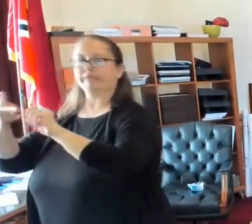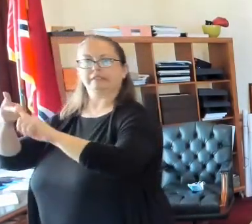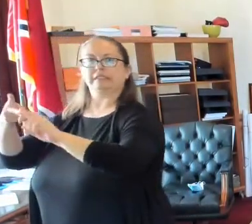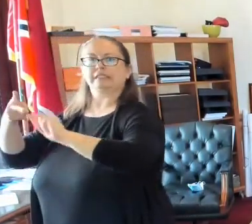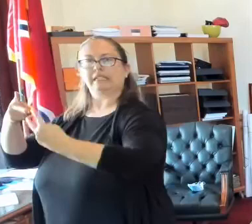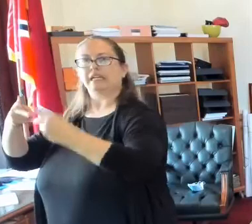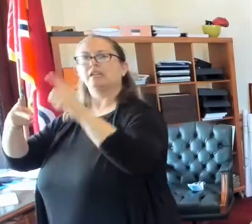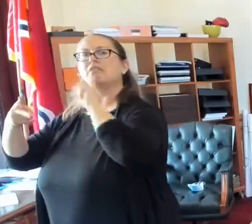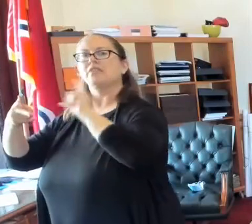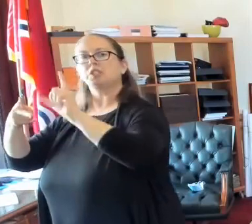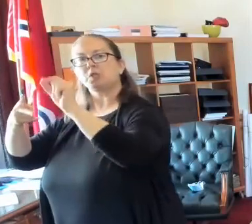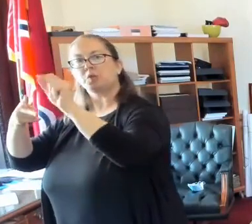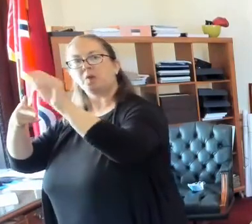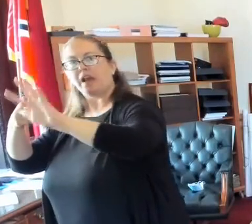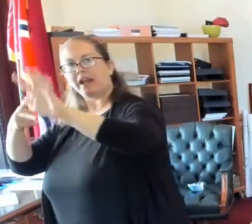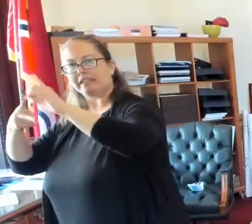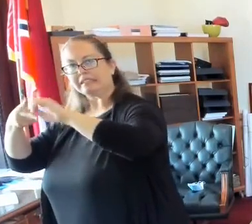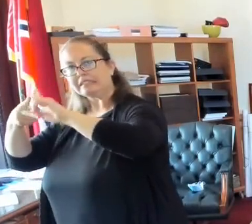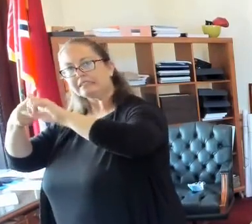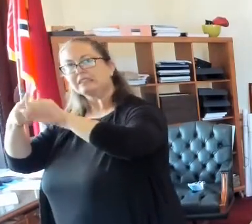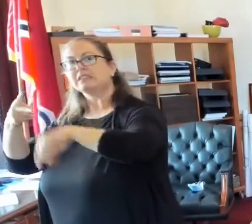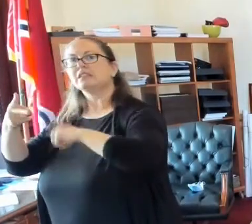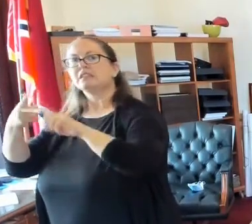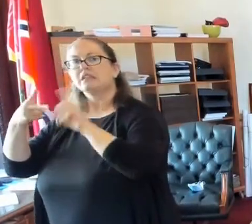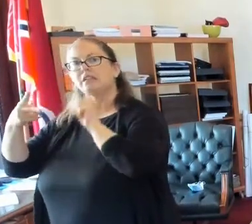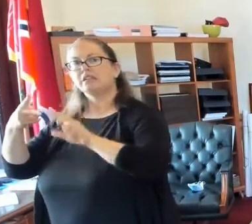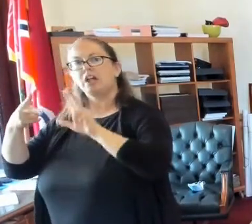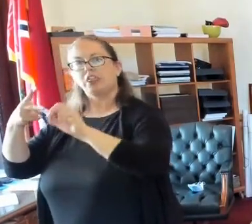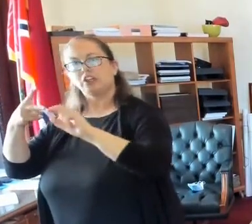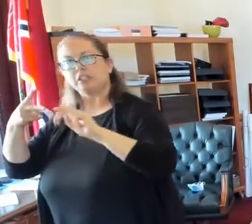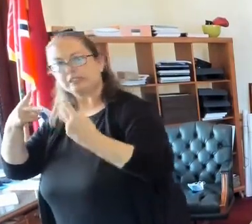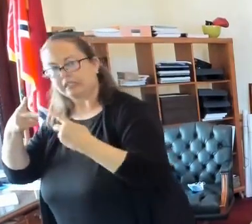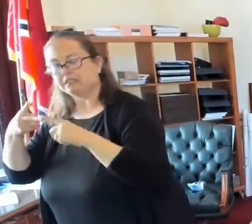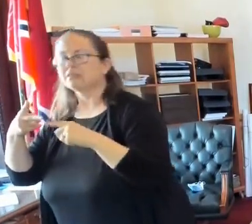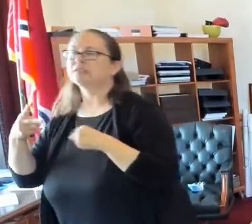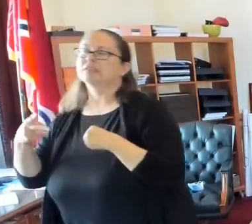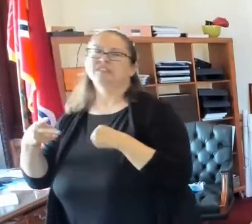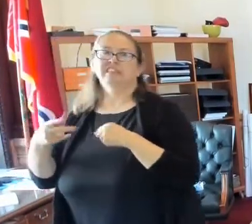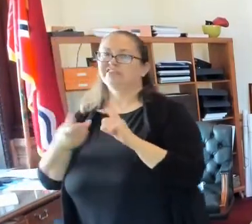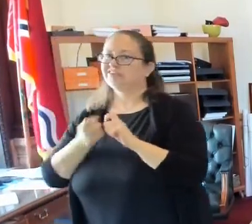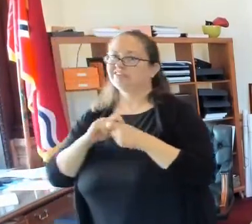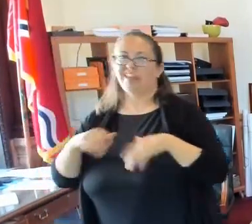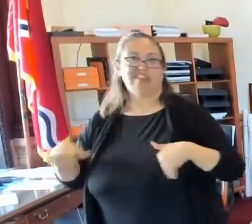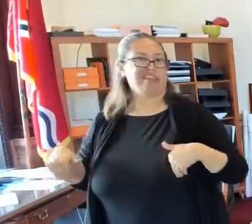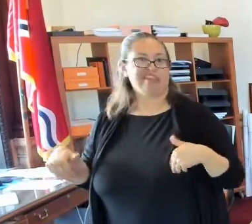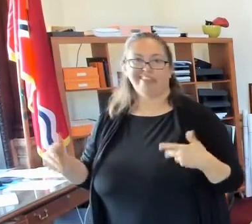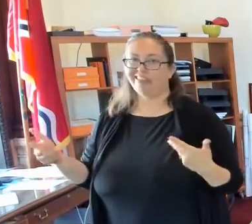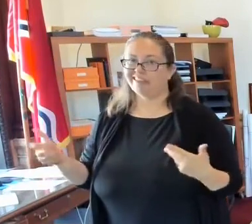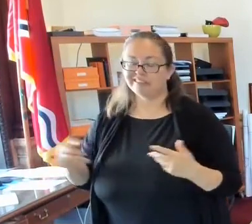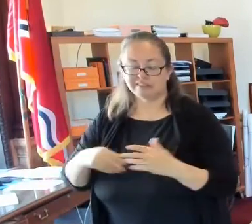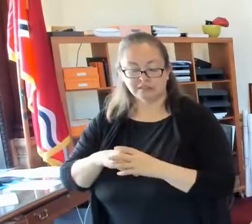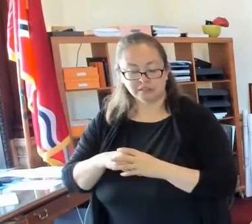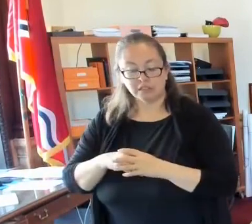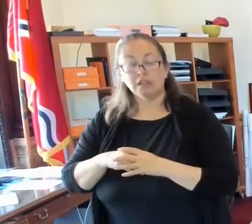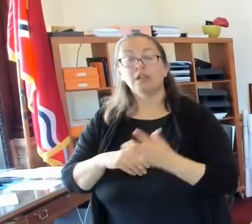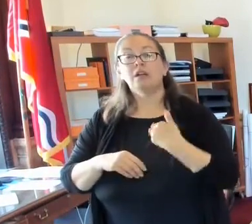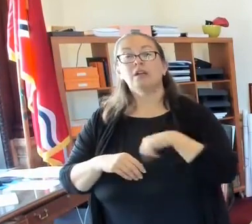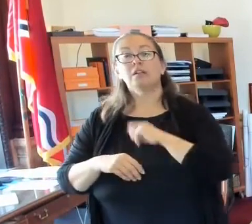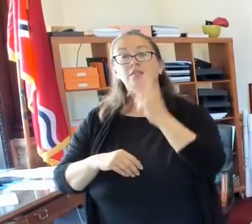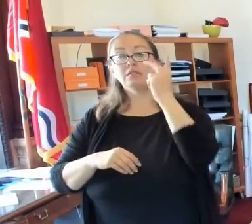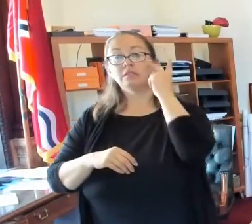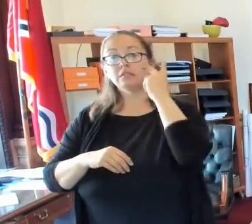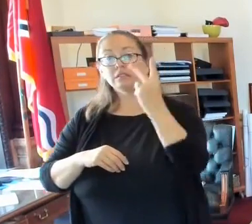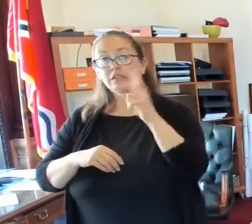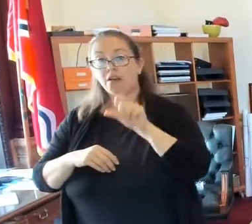that. And that has not turned around for us yet. One of the things that we are seeing is